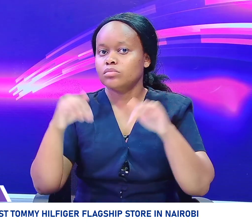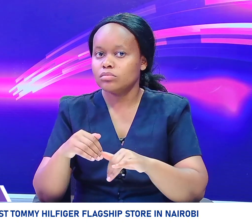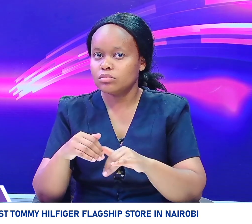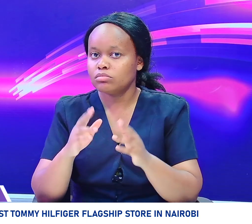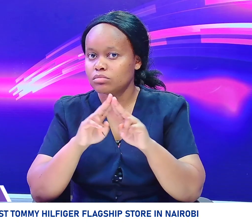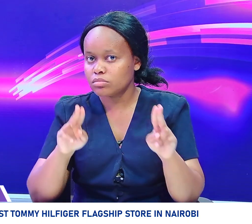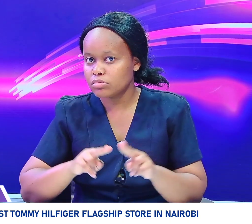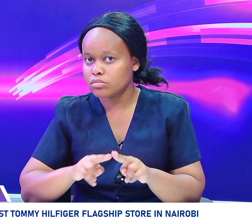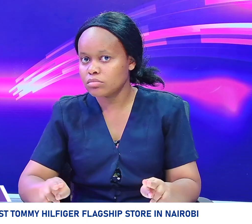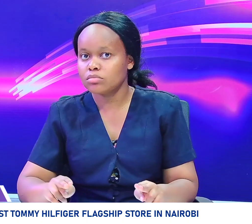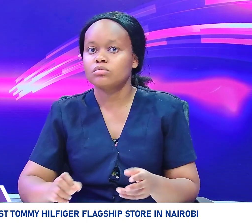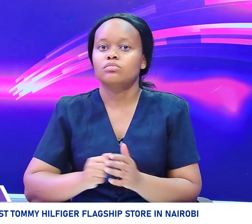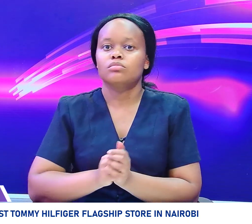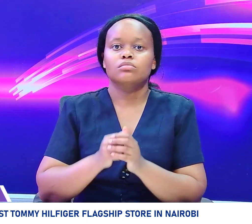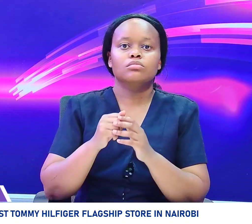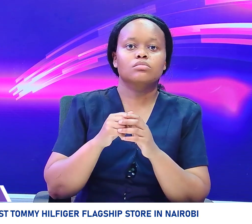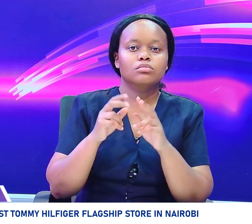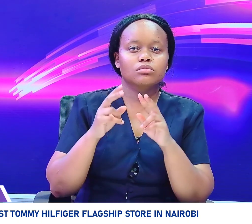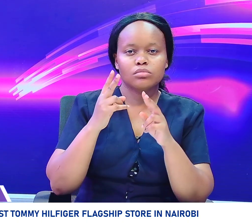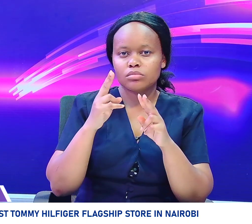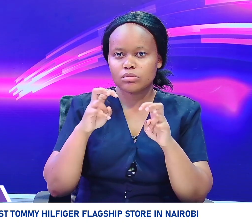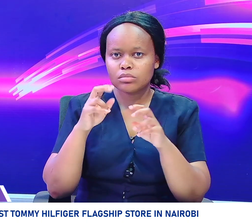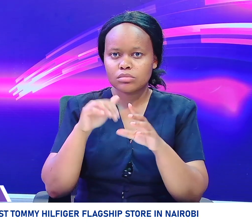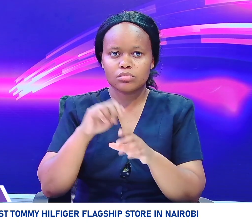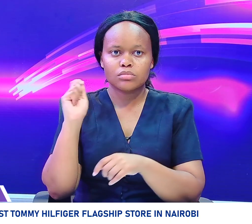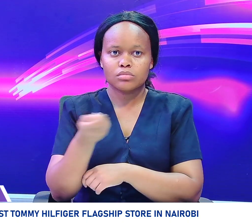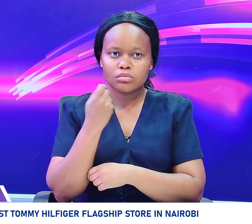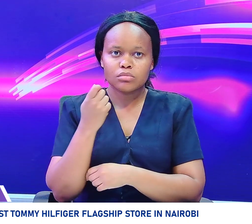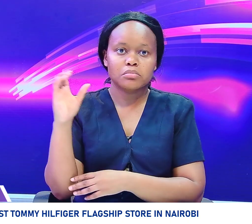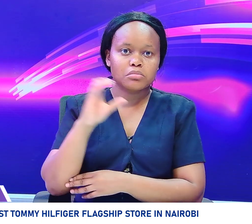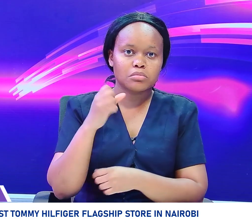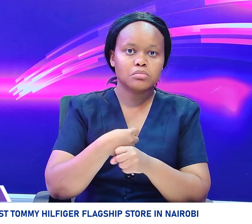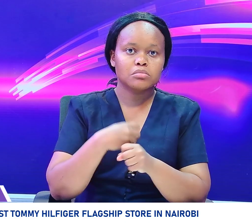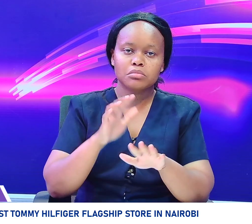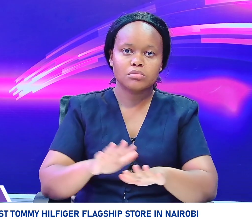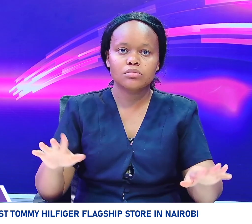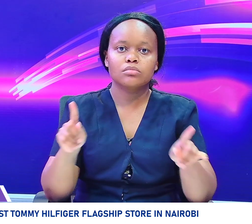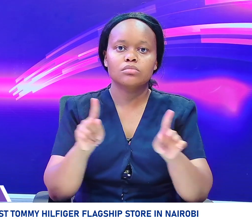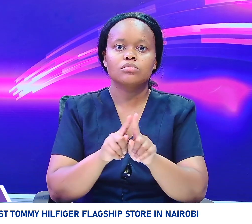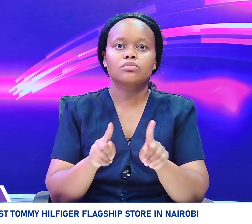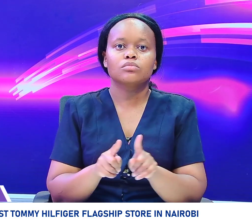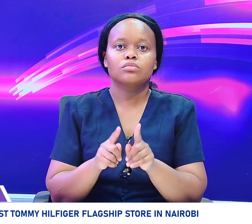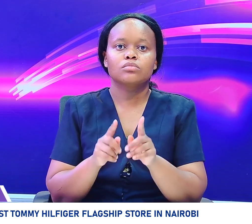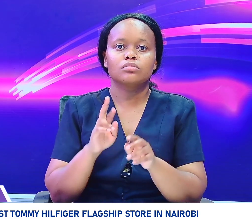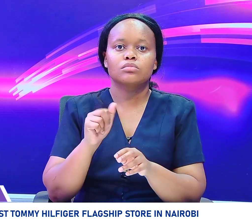a signal of growing confidence by international investors in Kenya and customer market and